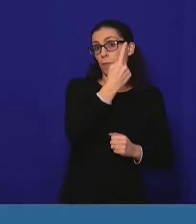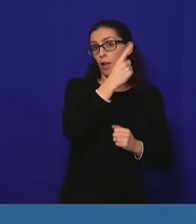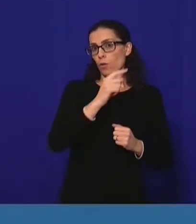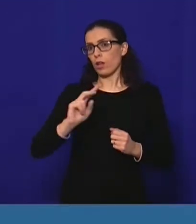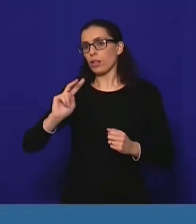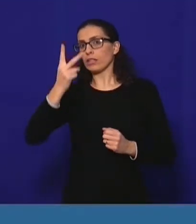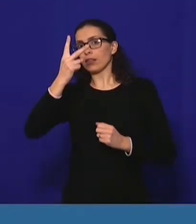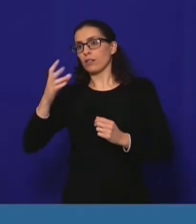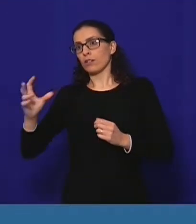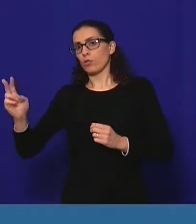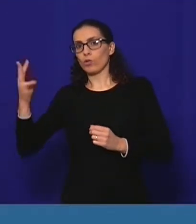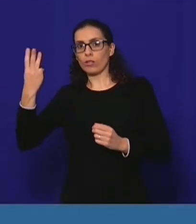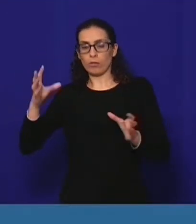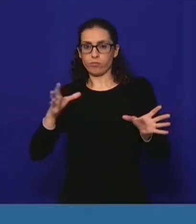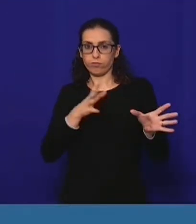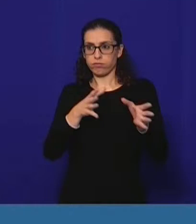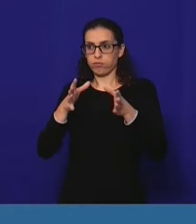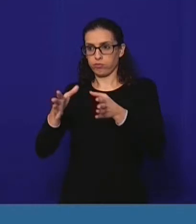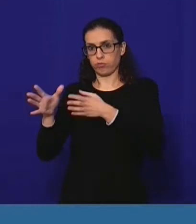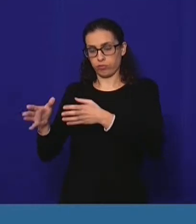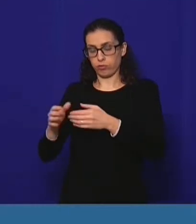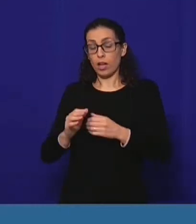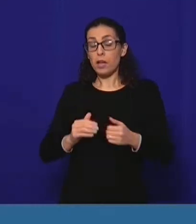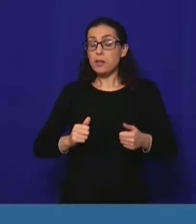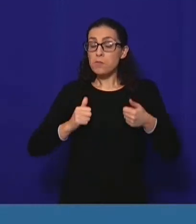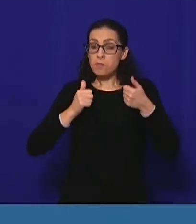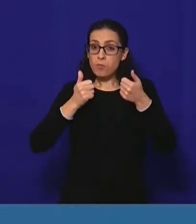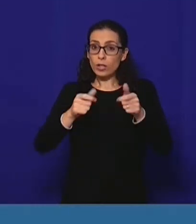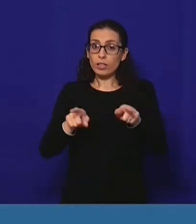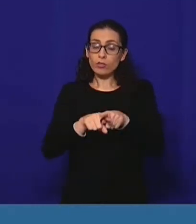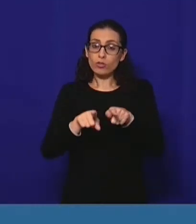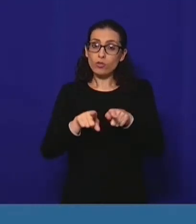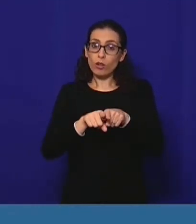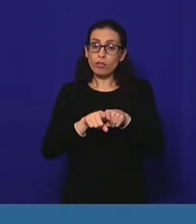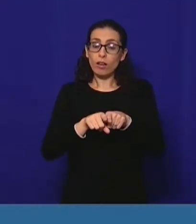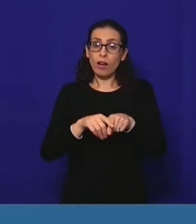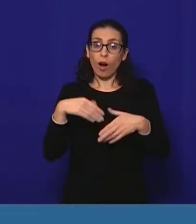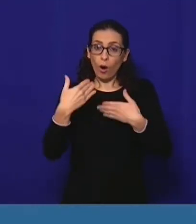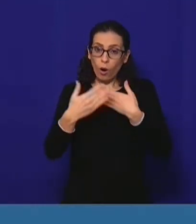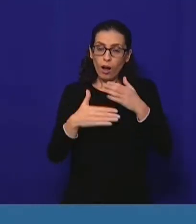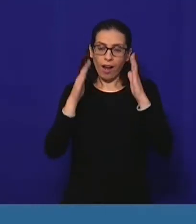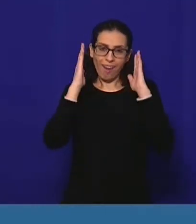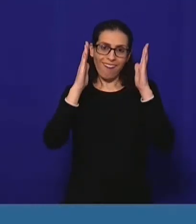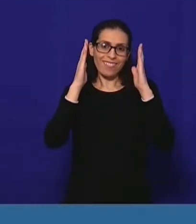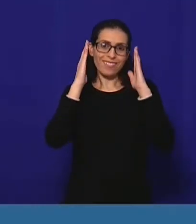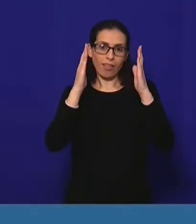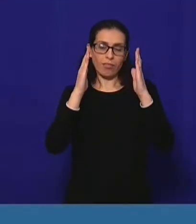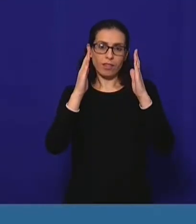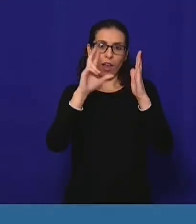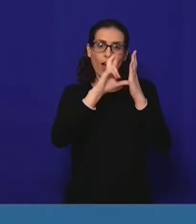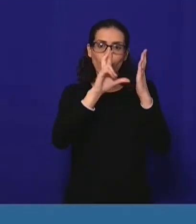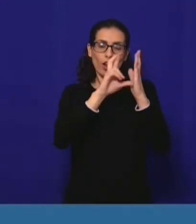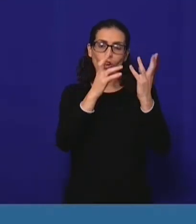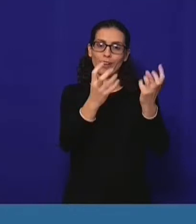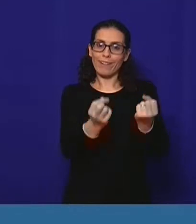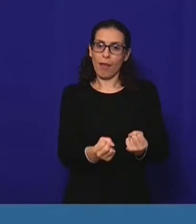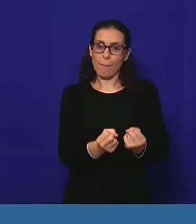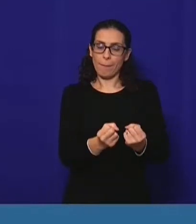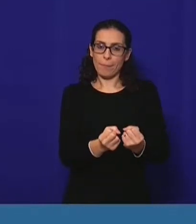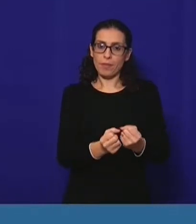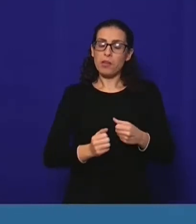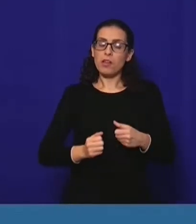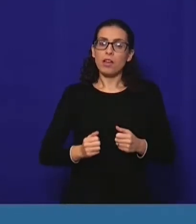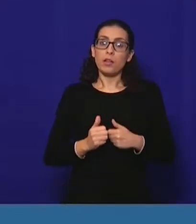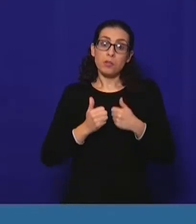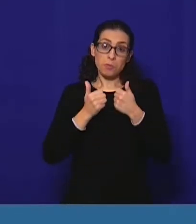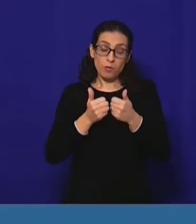insegwu dawn il-miżuri kollha li għandna fil-post li aħna bħalmet nevitaw l-fullar u nevitaw li aħna